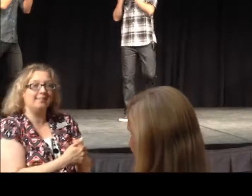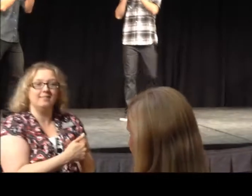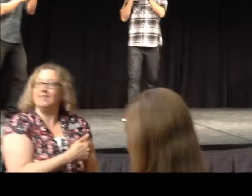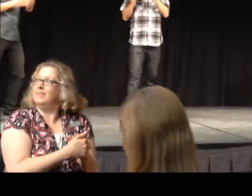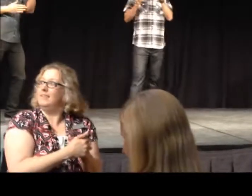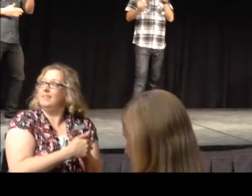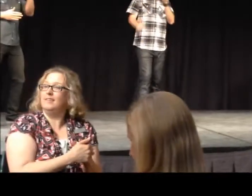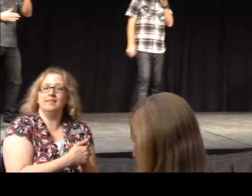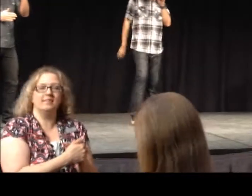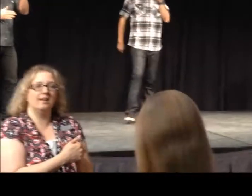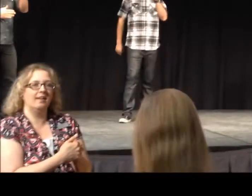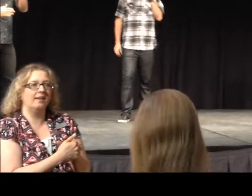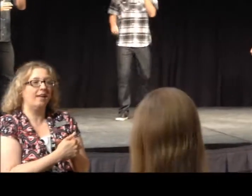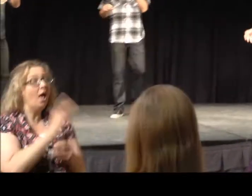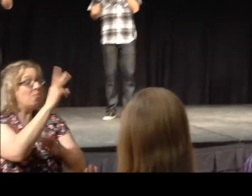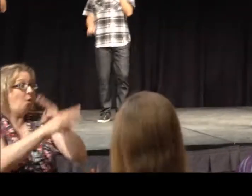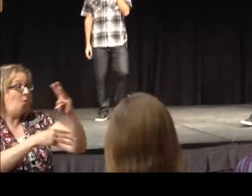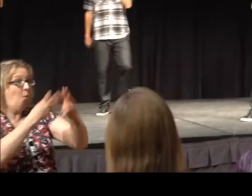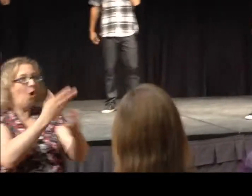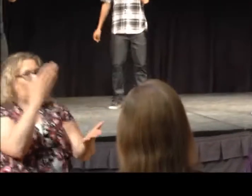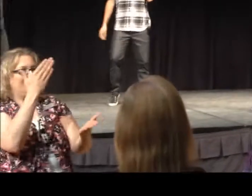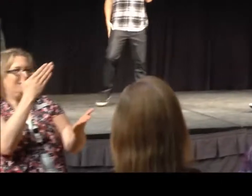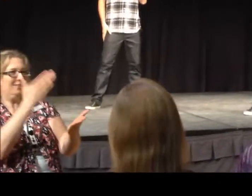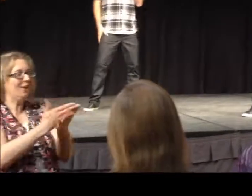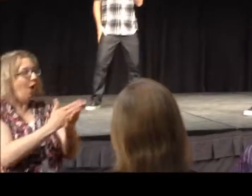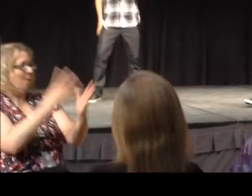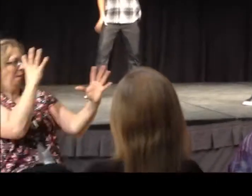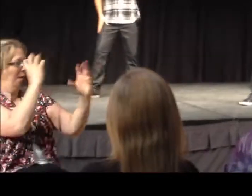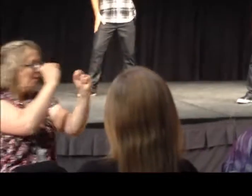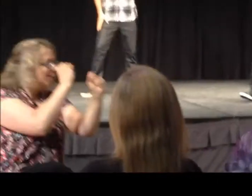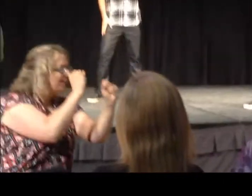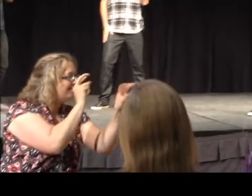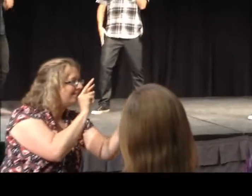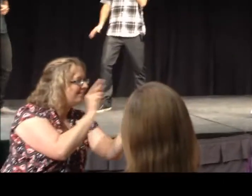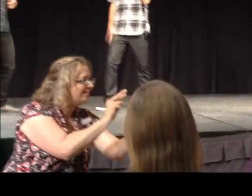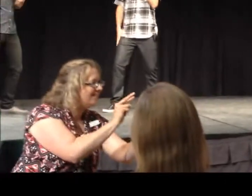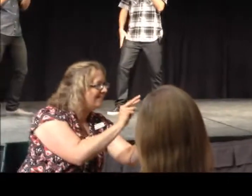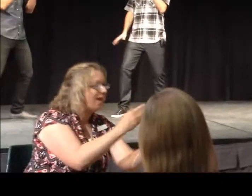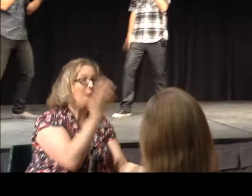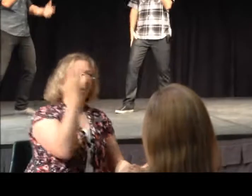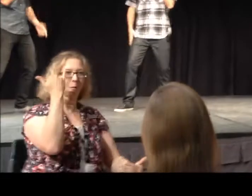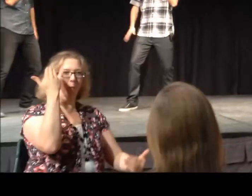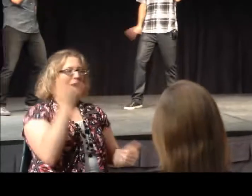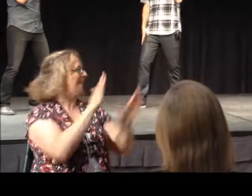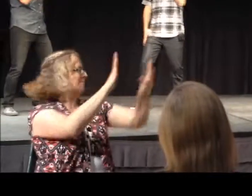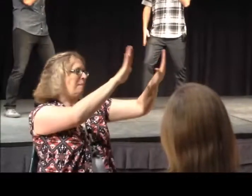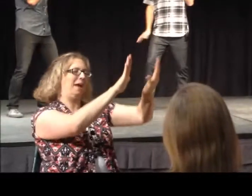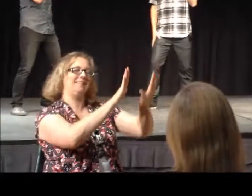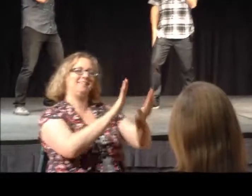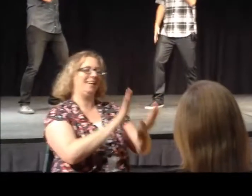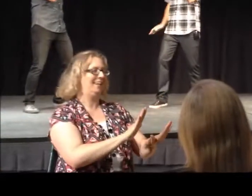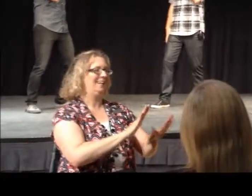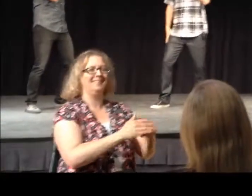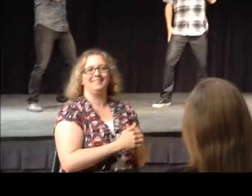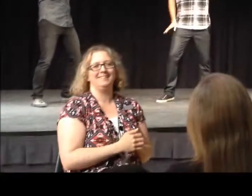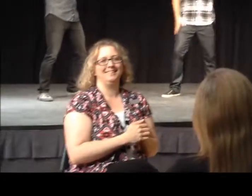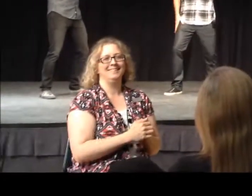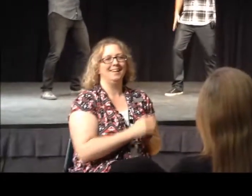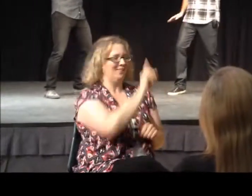The whole world stops And it's tears for a while It's going to be easy